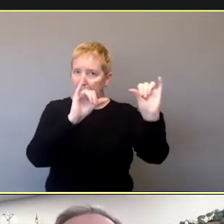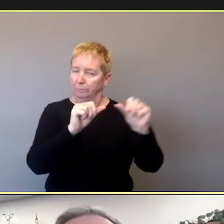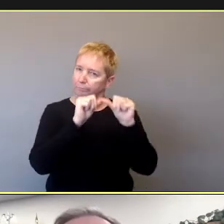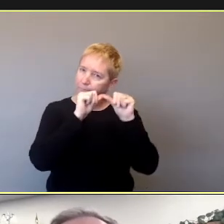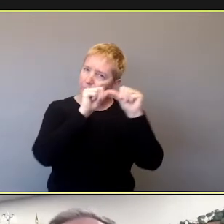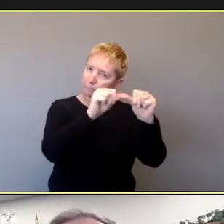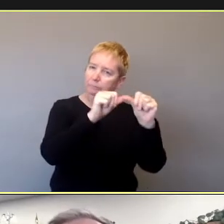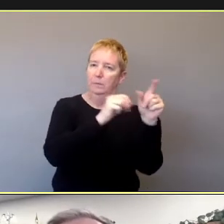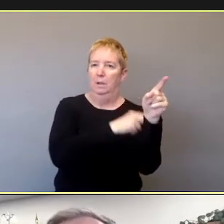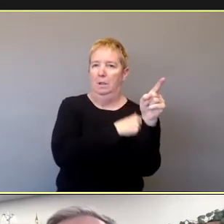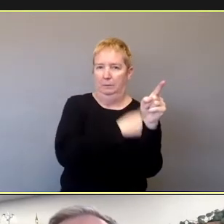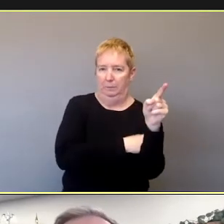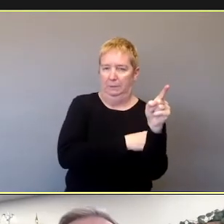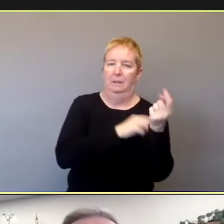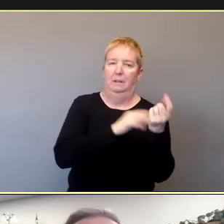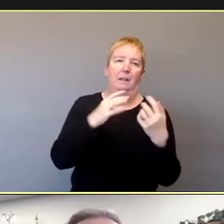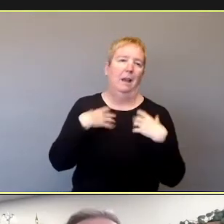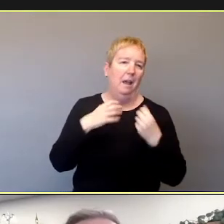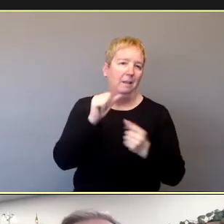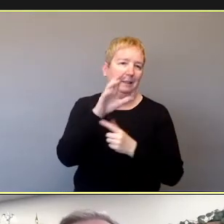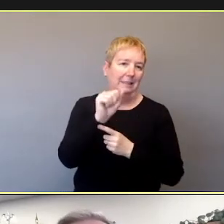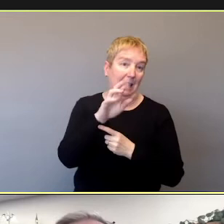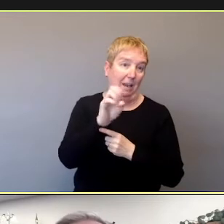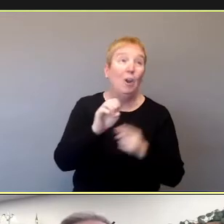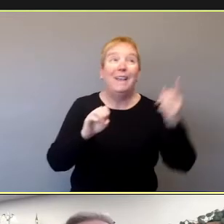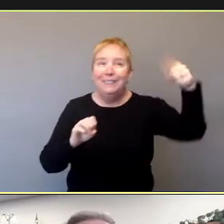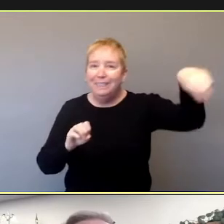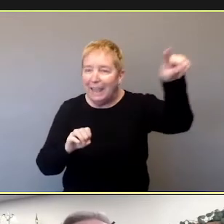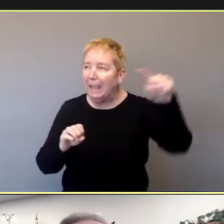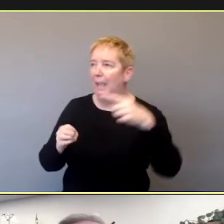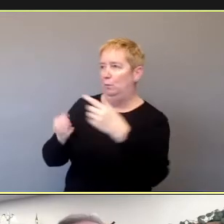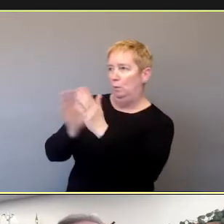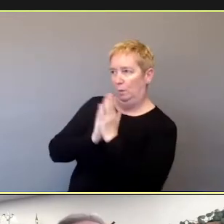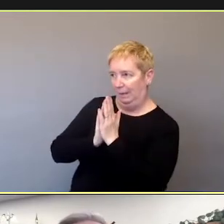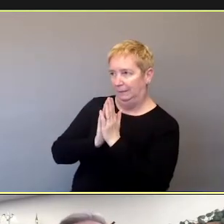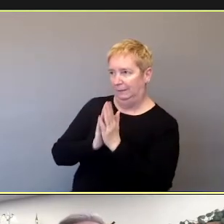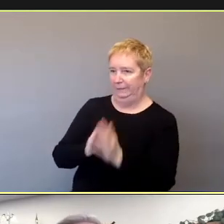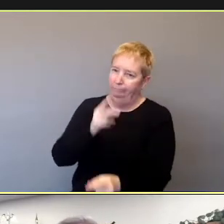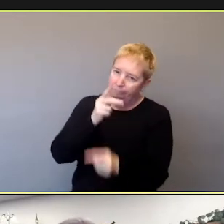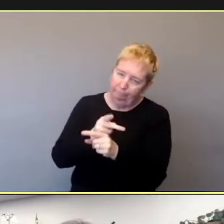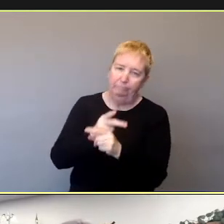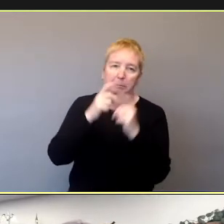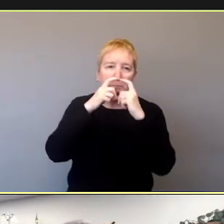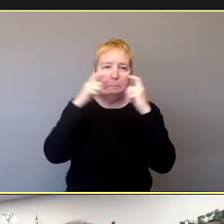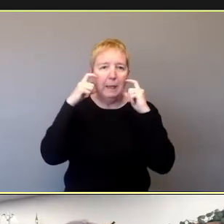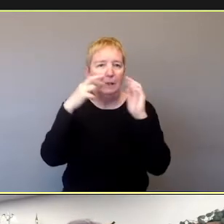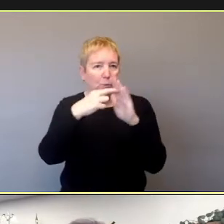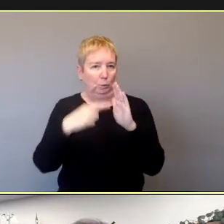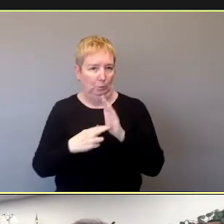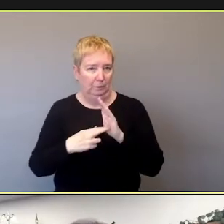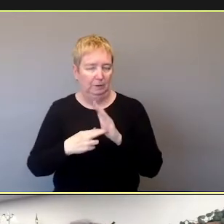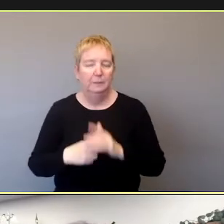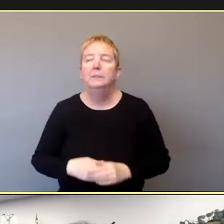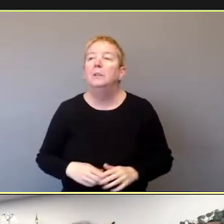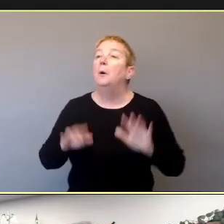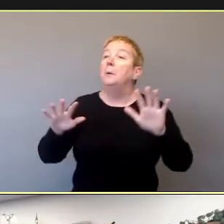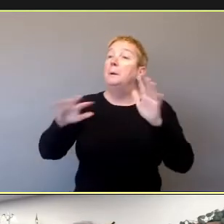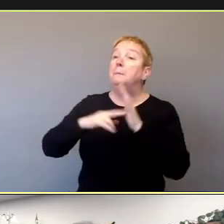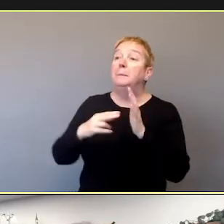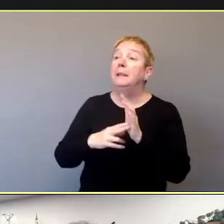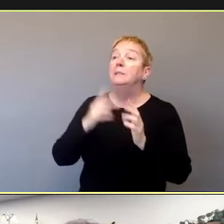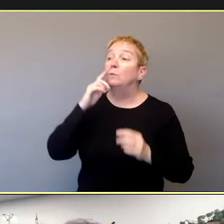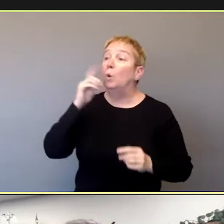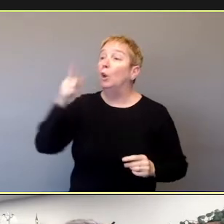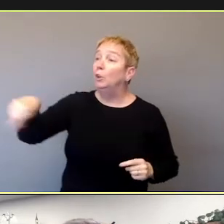was actually at the strong request of healthcare facilities that we continue to have that. So what that means is we now have a